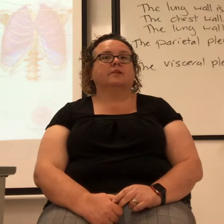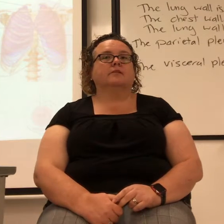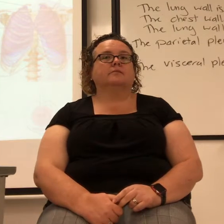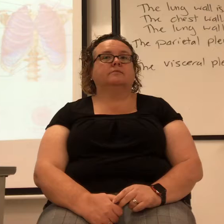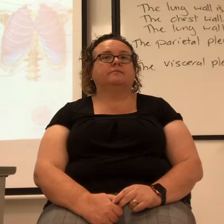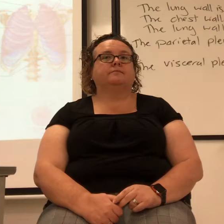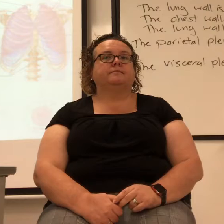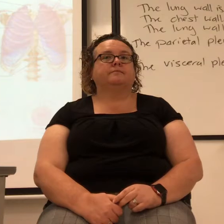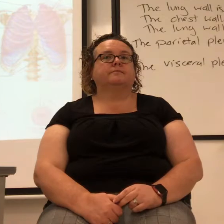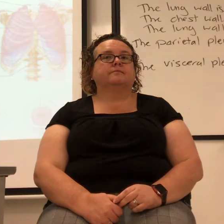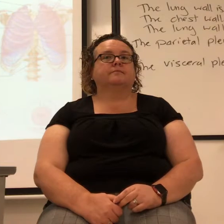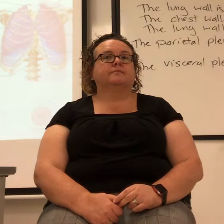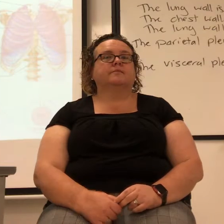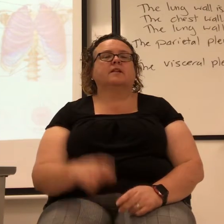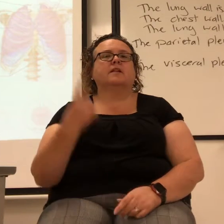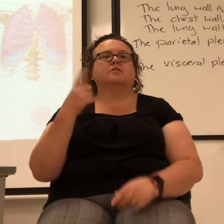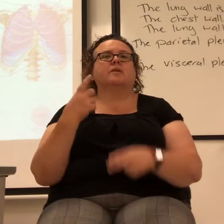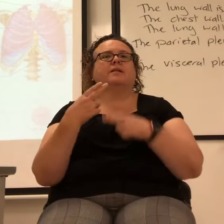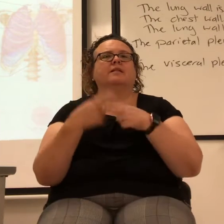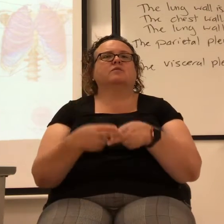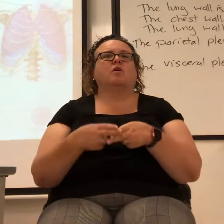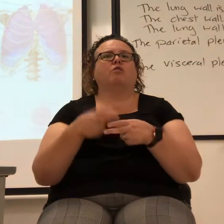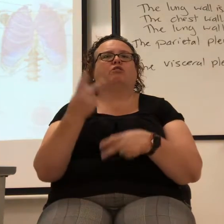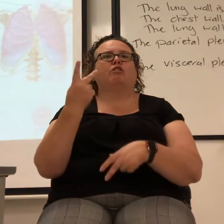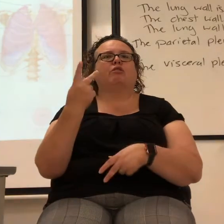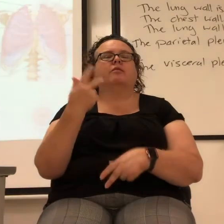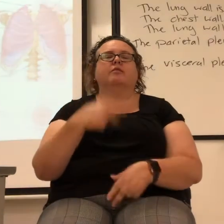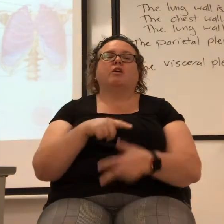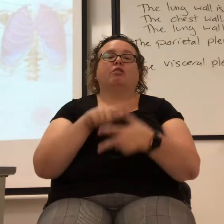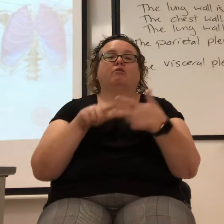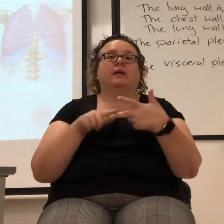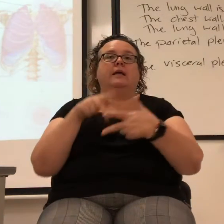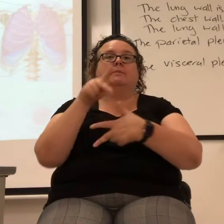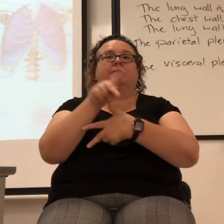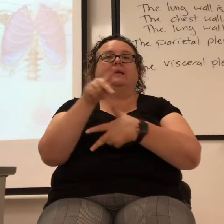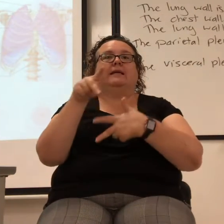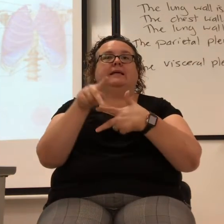There's something that's called the three P's of anatomy. The